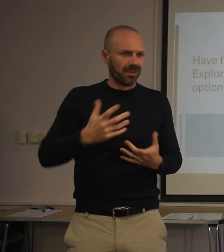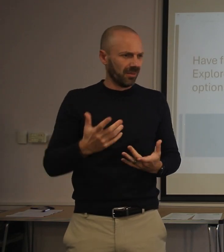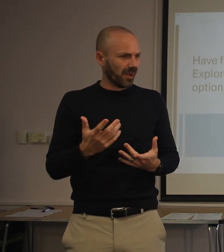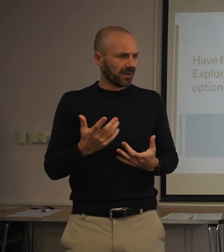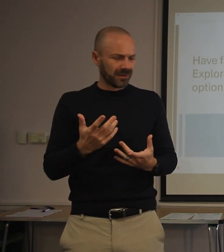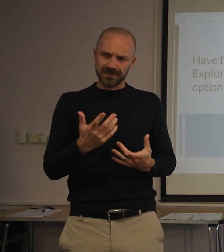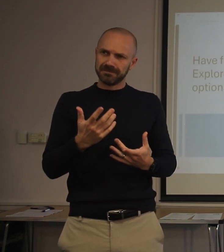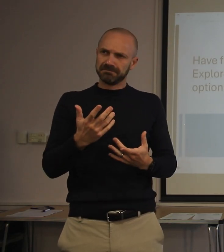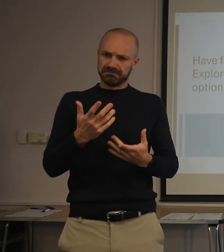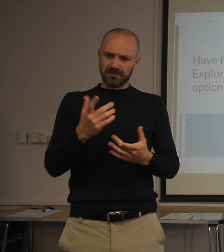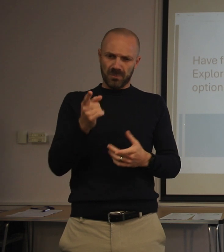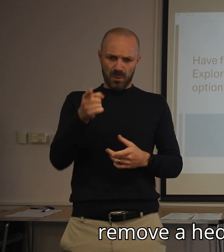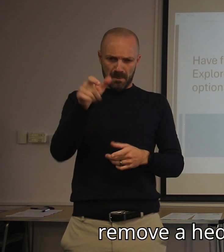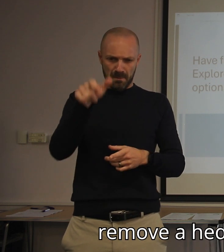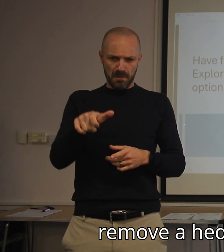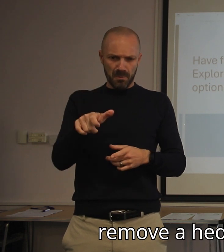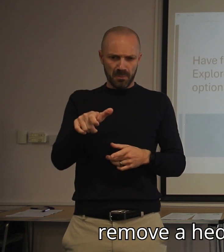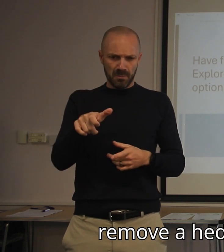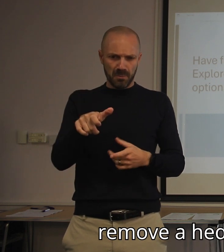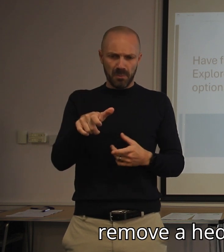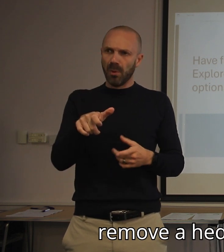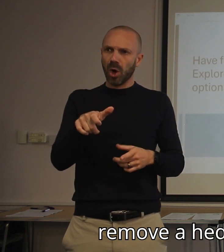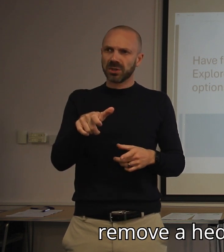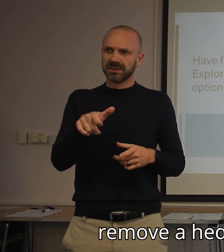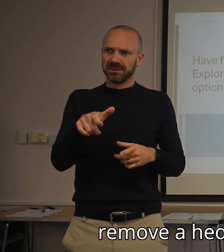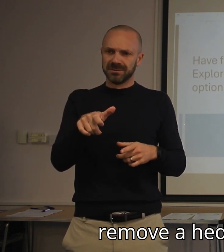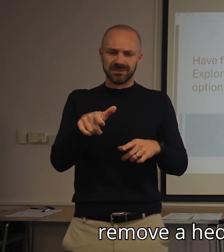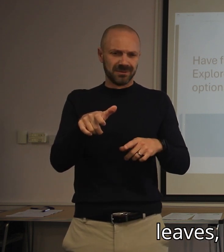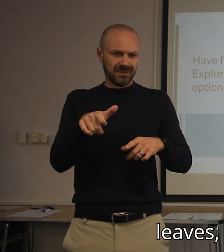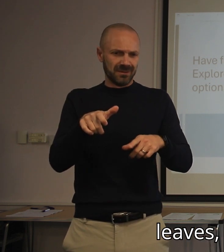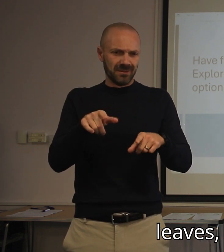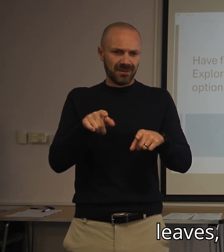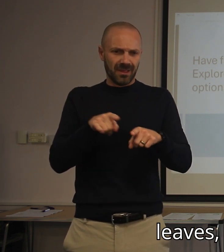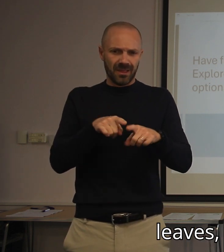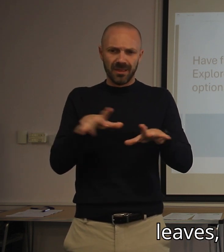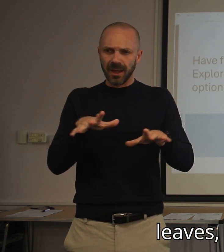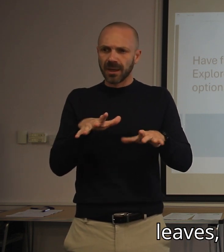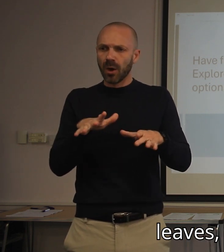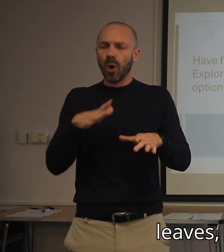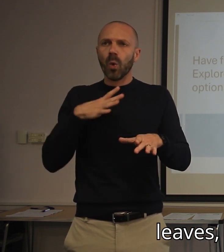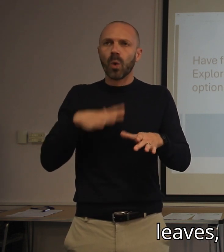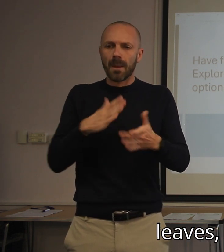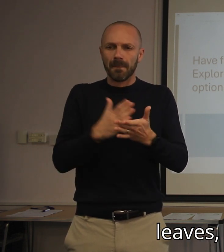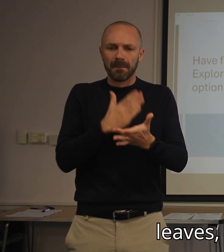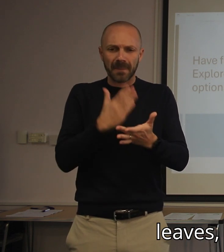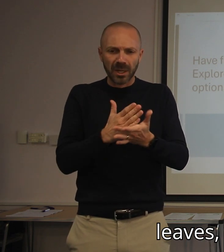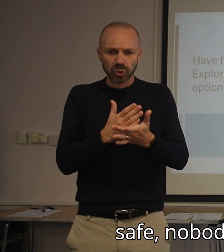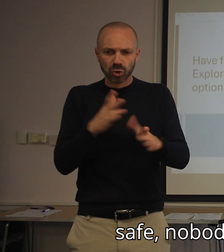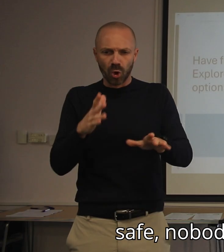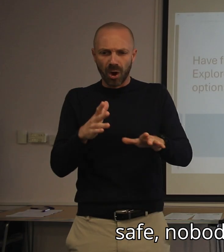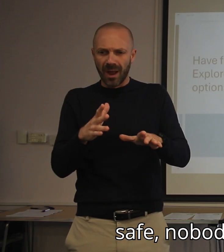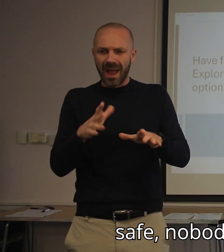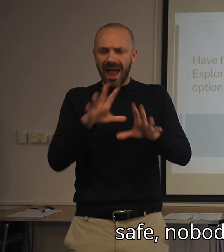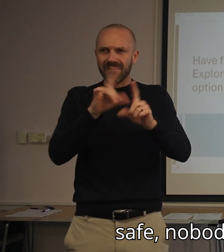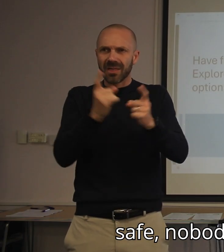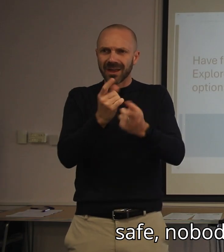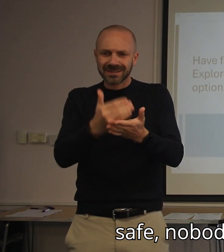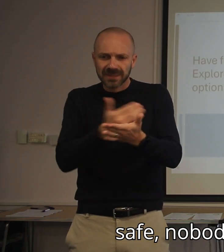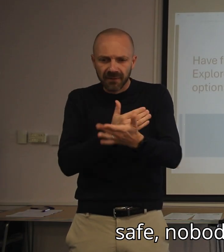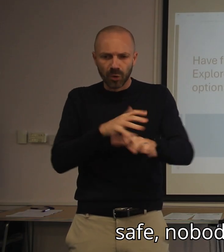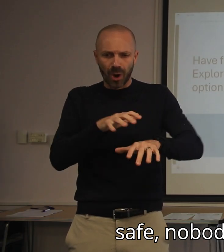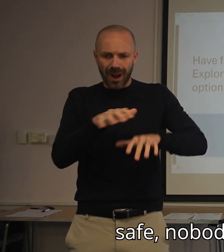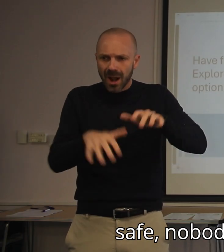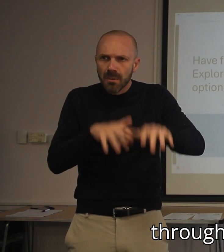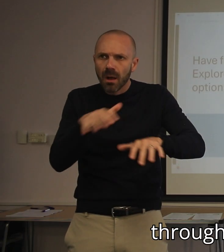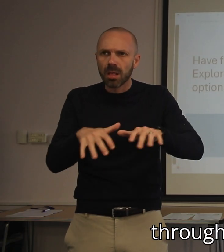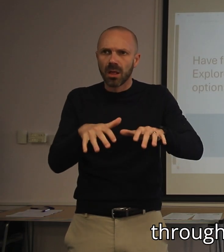to remove a hedgehog from it underneath the leaves, where it was perfectly safe, nobody was going to